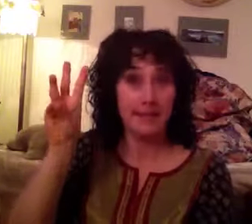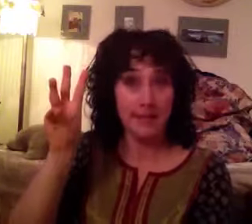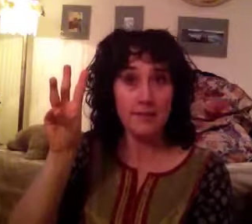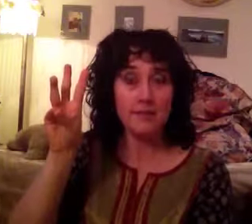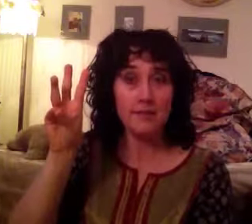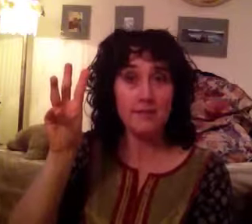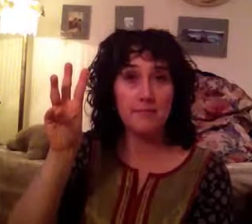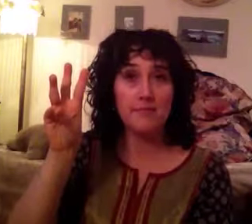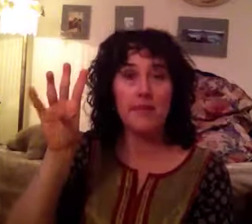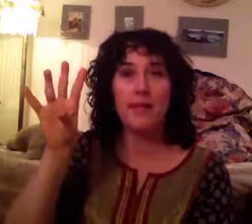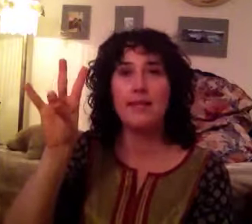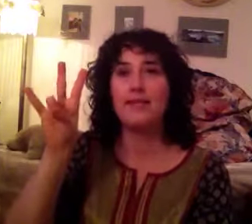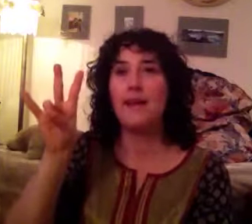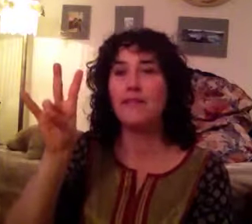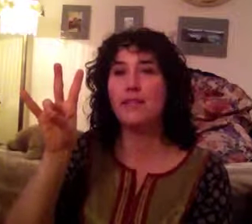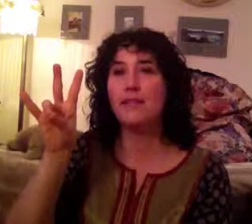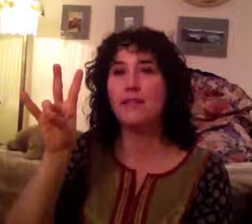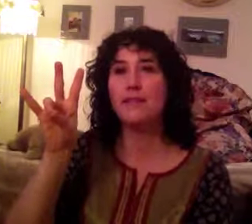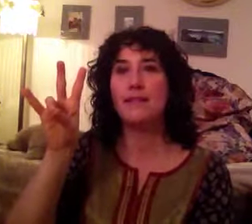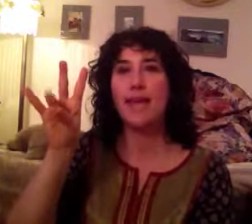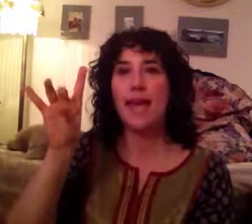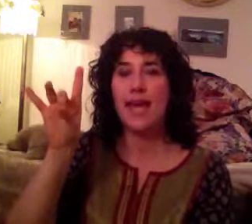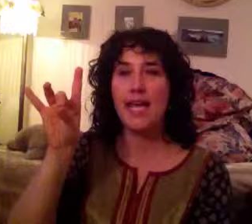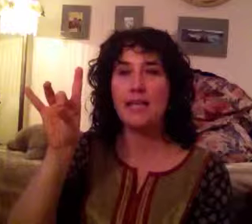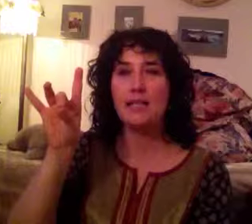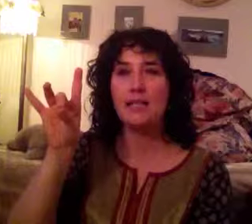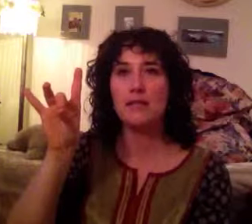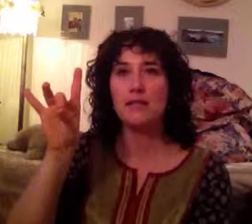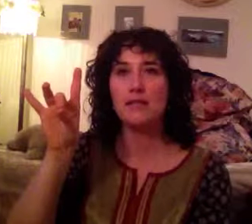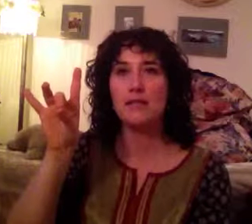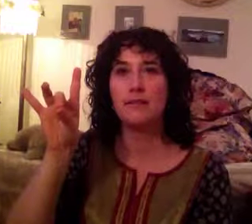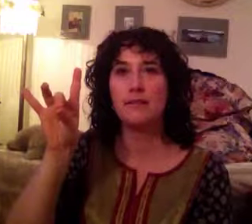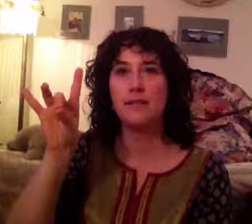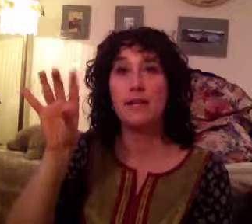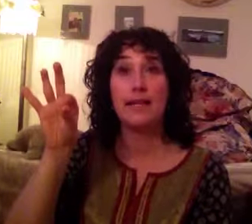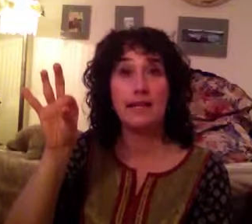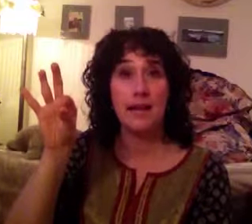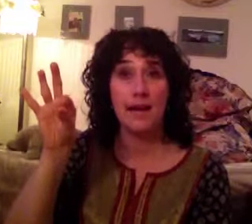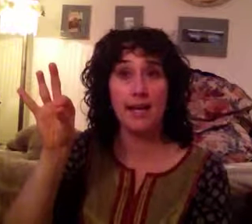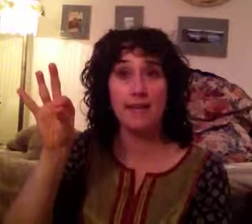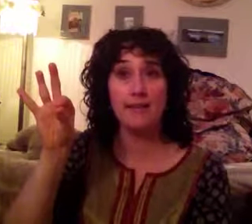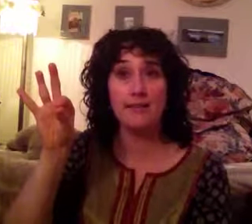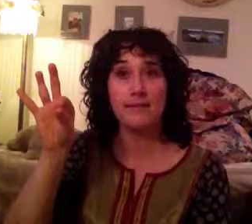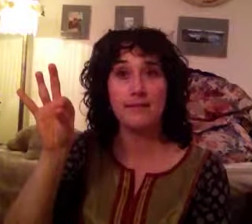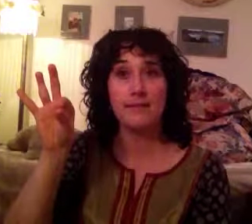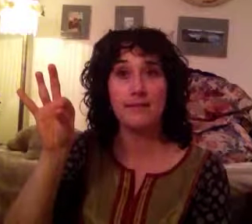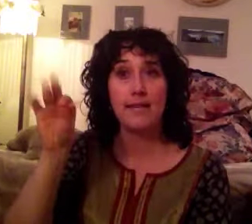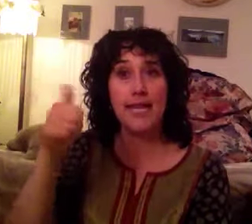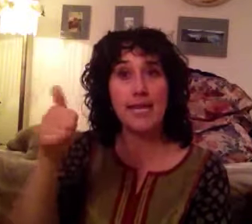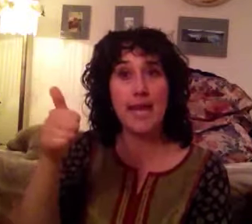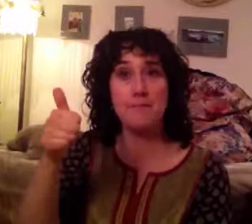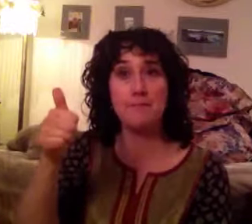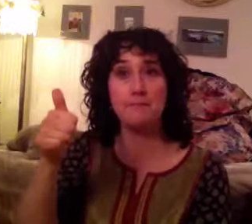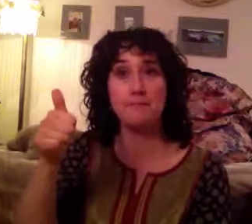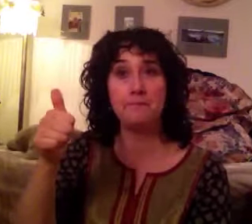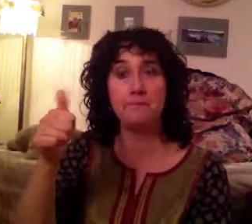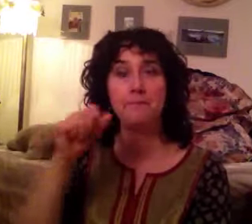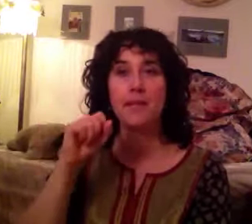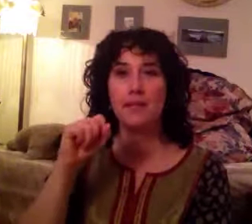6, 7, 8, 9, and 10.